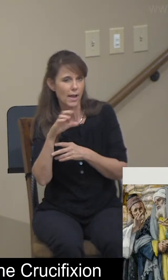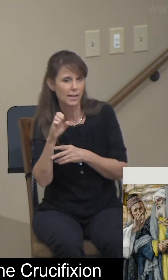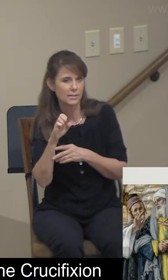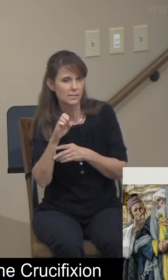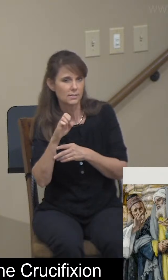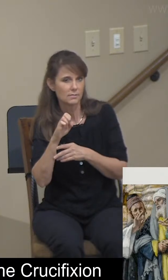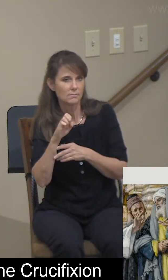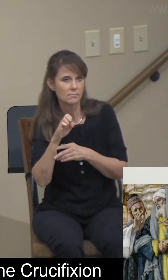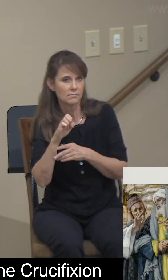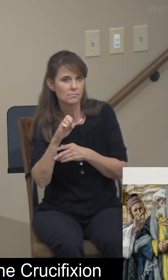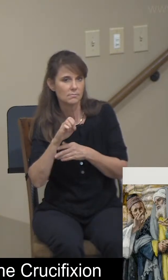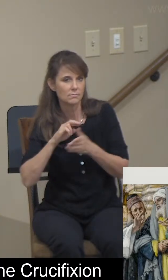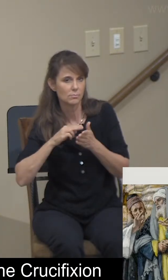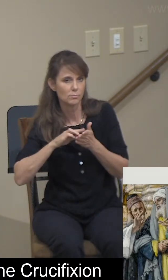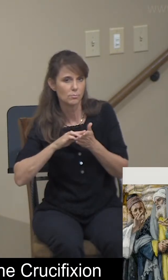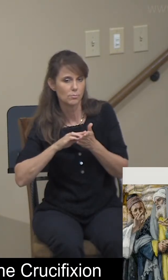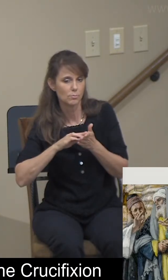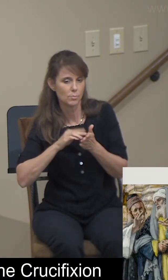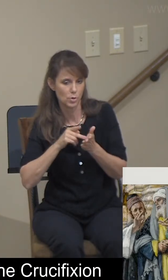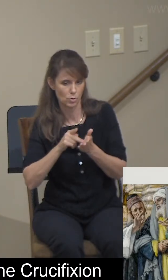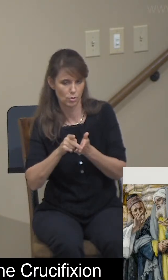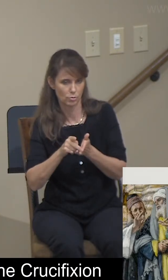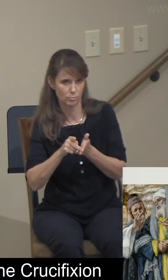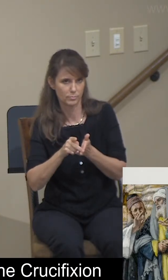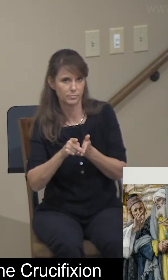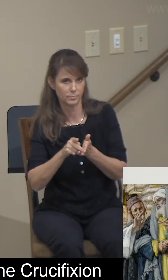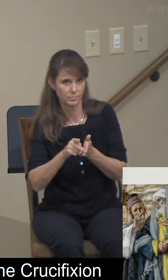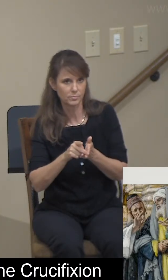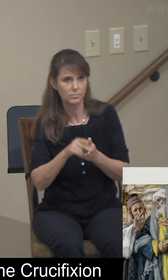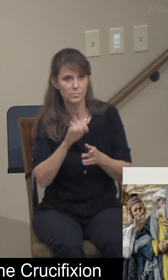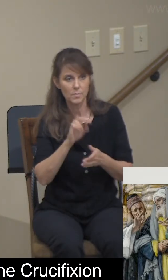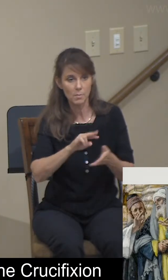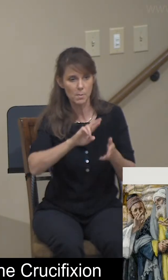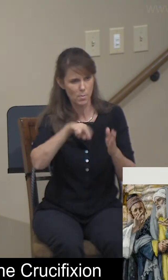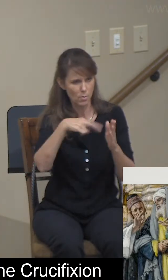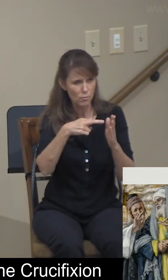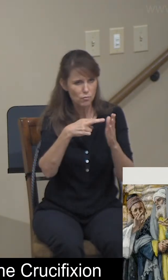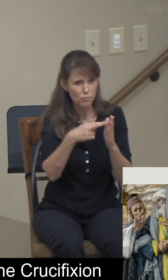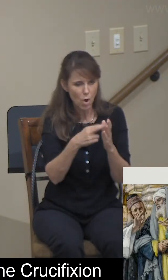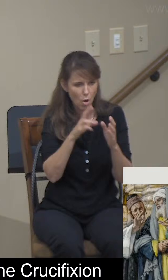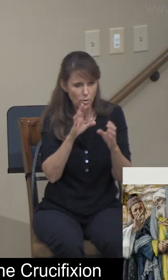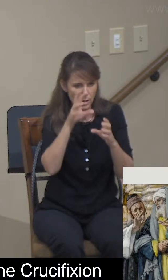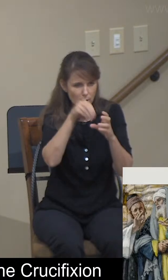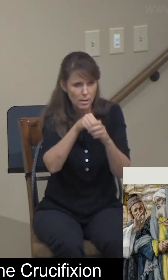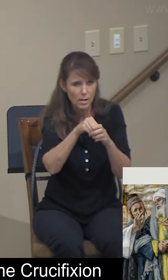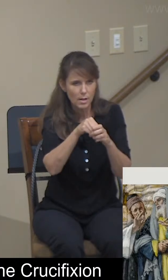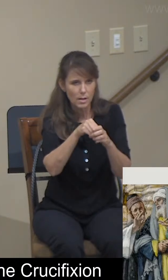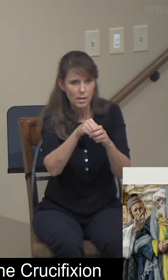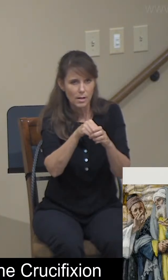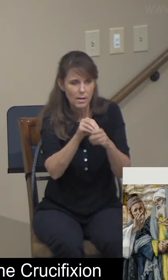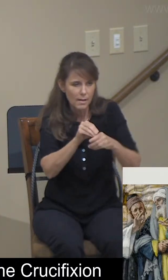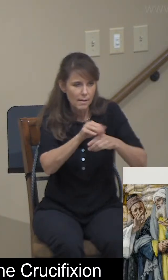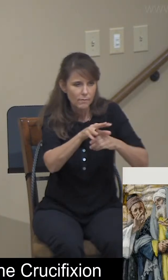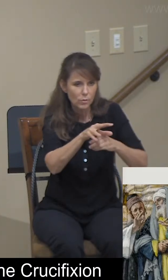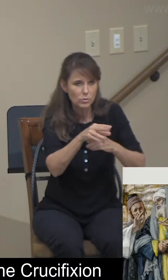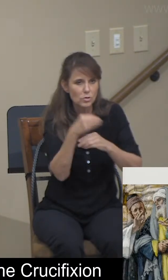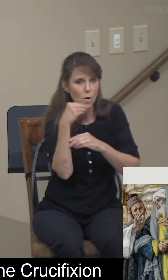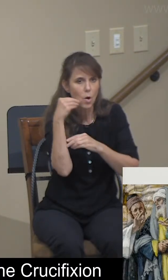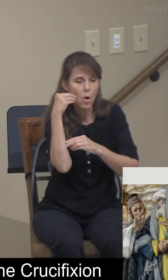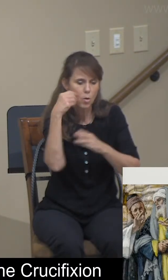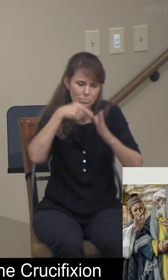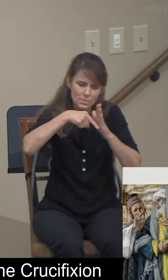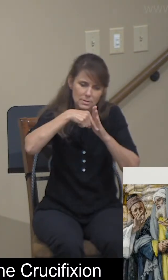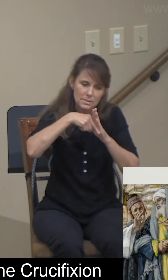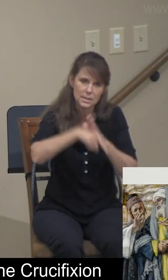of played a role in immersing itself into the culture and really getting into the home, if you will, of